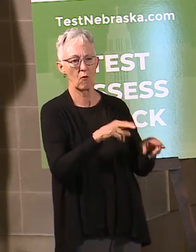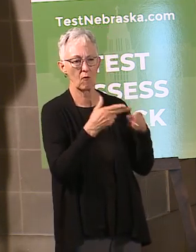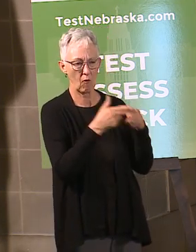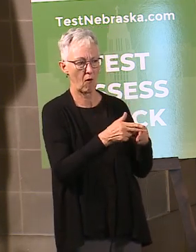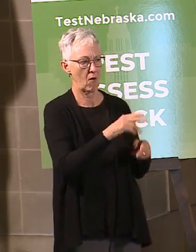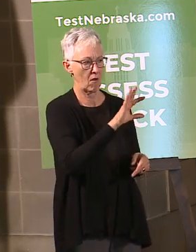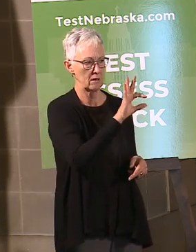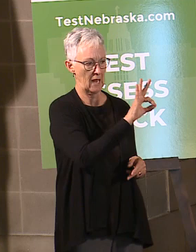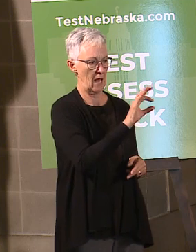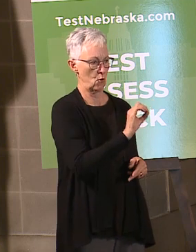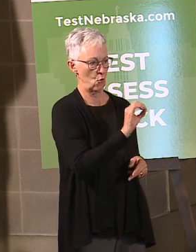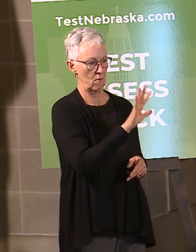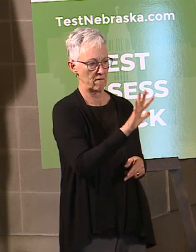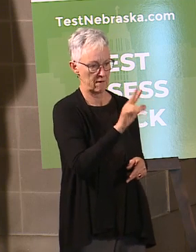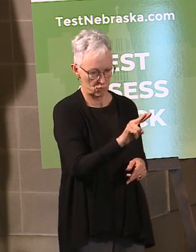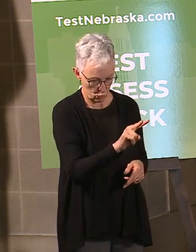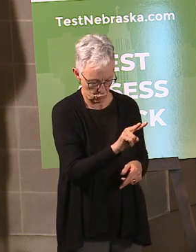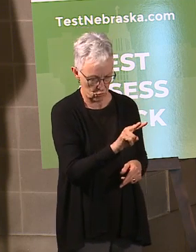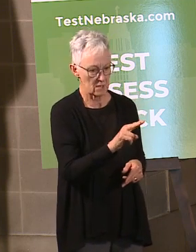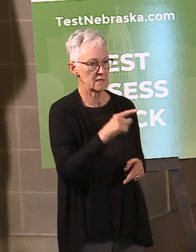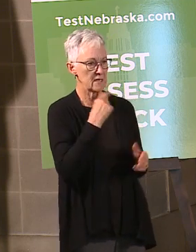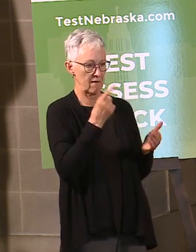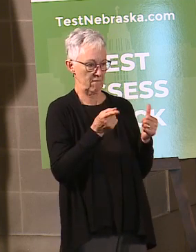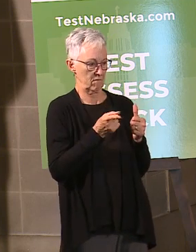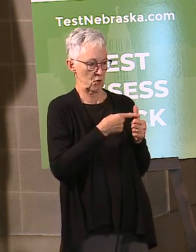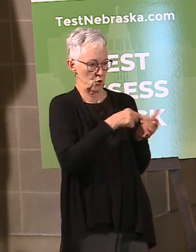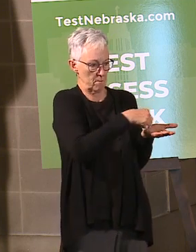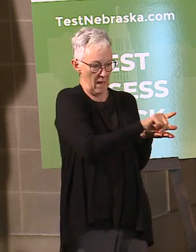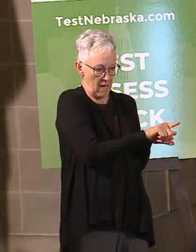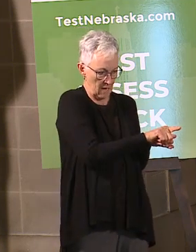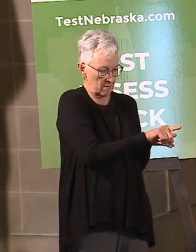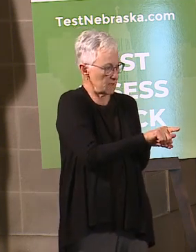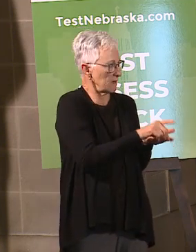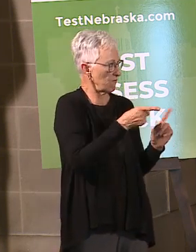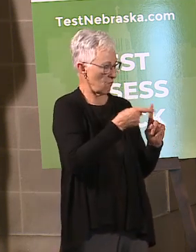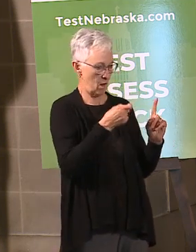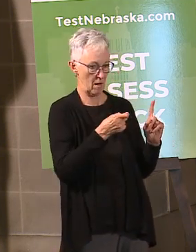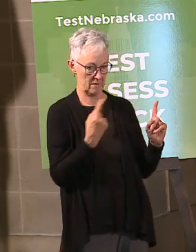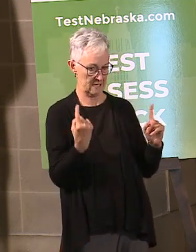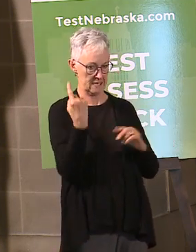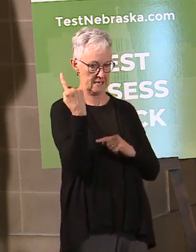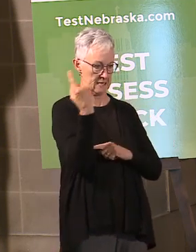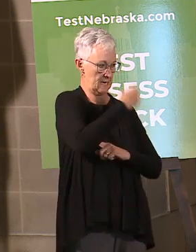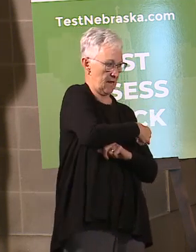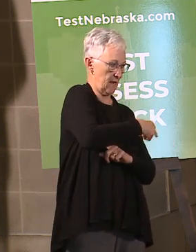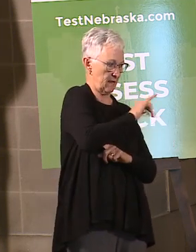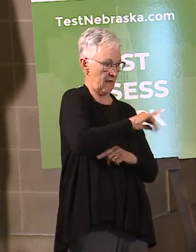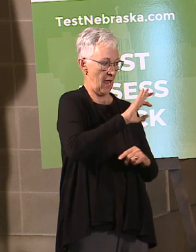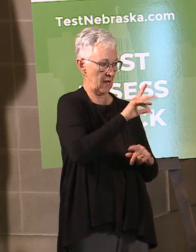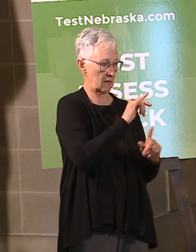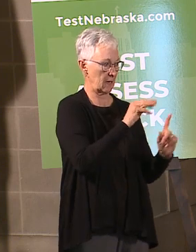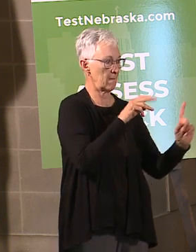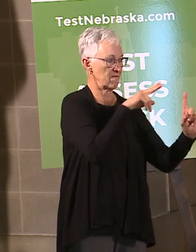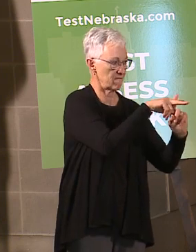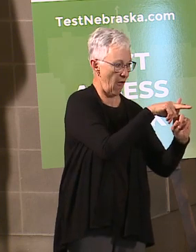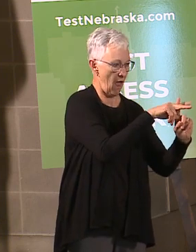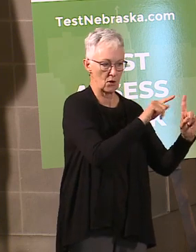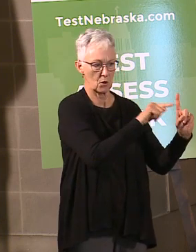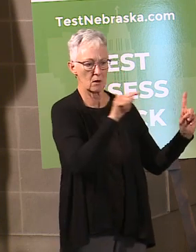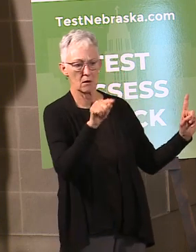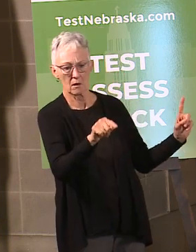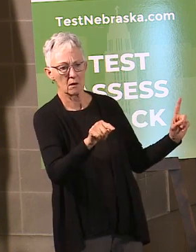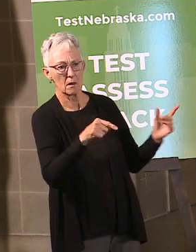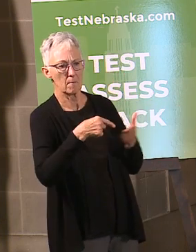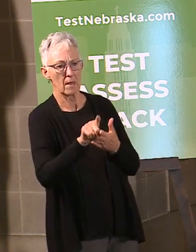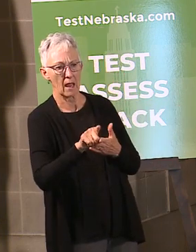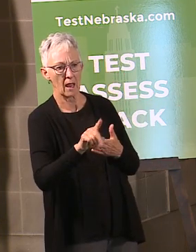report number, and it goes first payments, and it goes from the date that the claim is established, and running that back